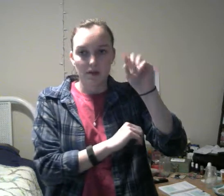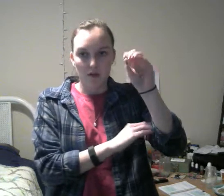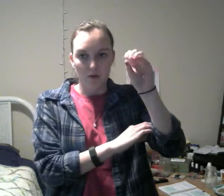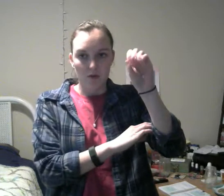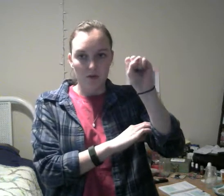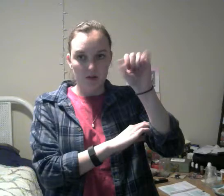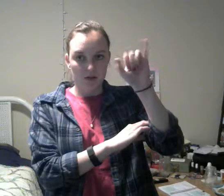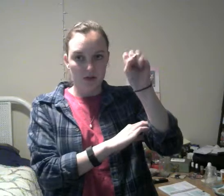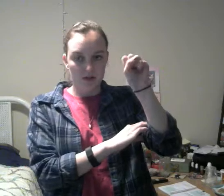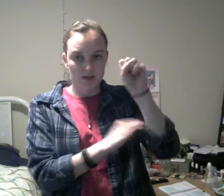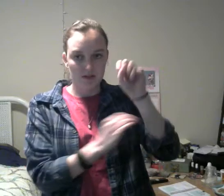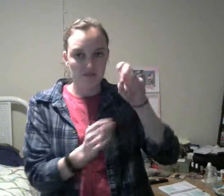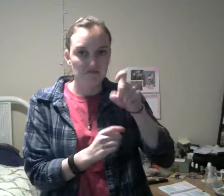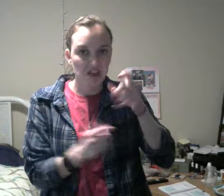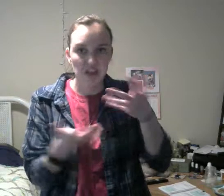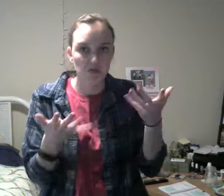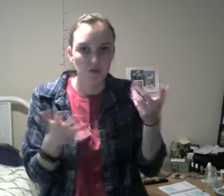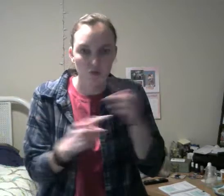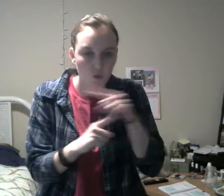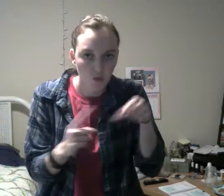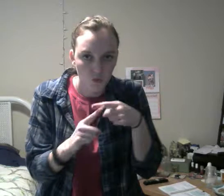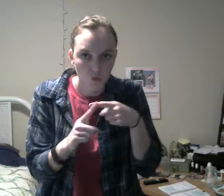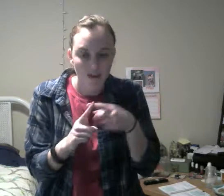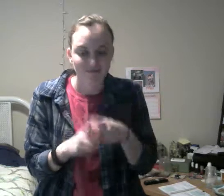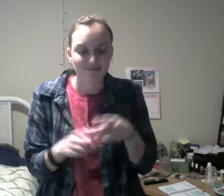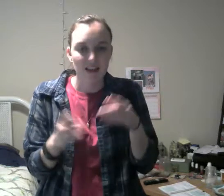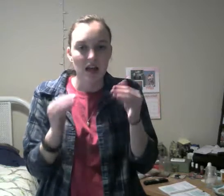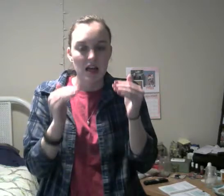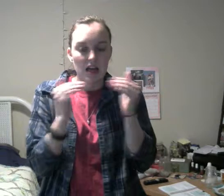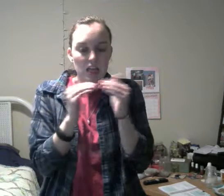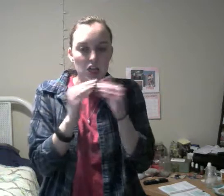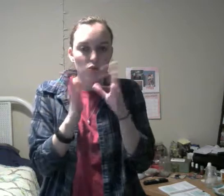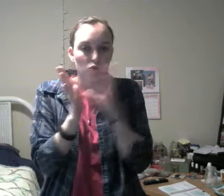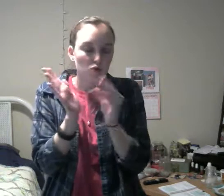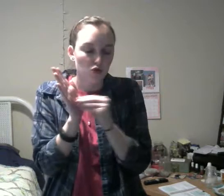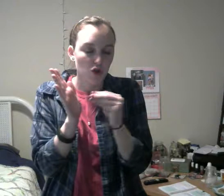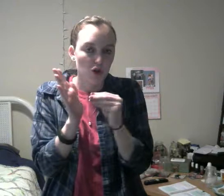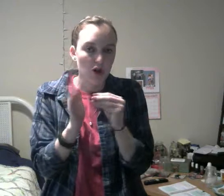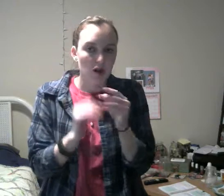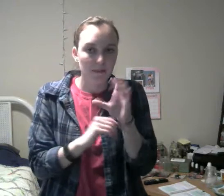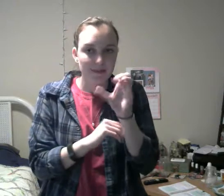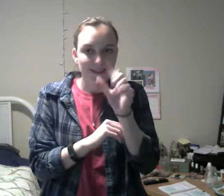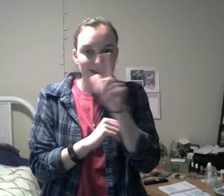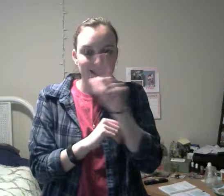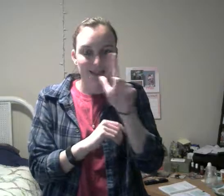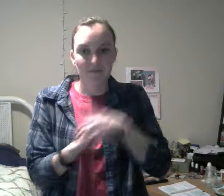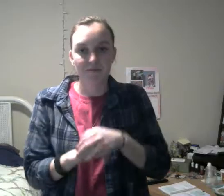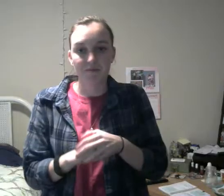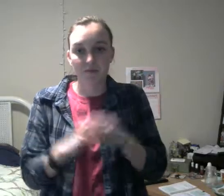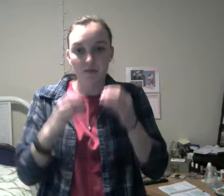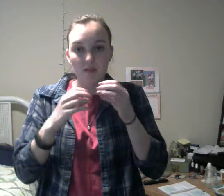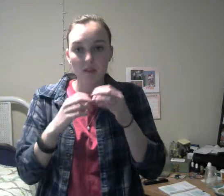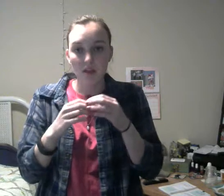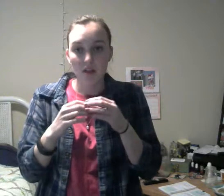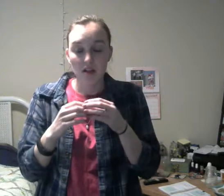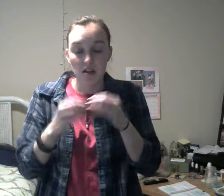as making an exact copy of a cell. That's kind of simplifying it. What mitosis is simply division of the nucleus, so making